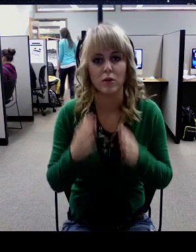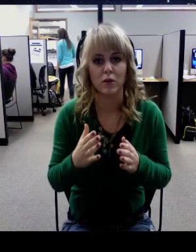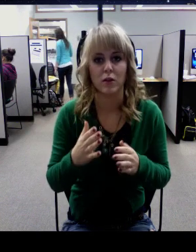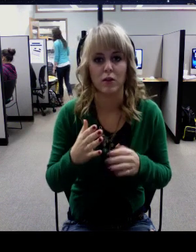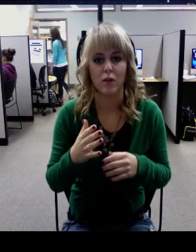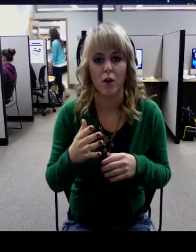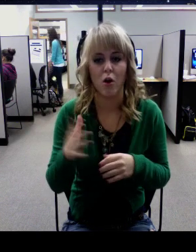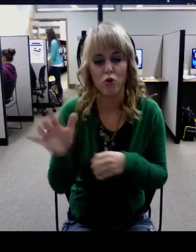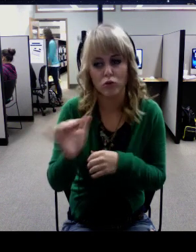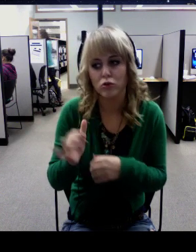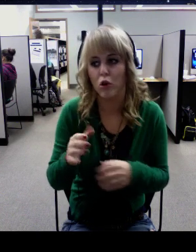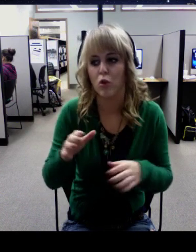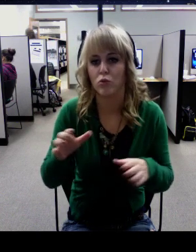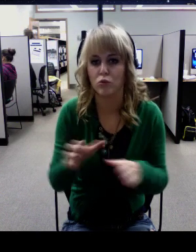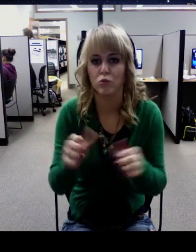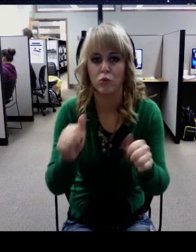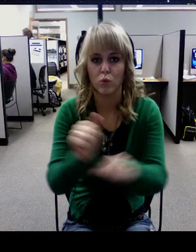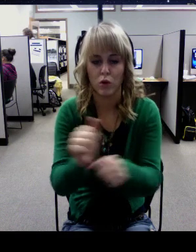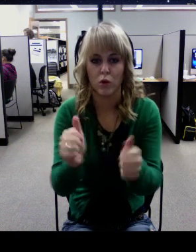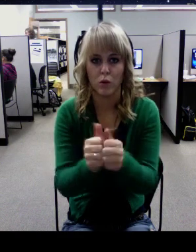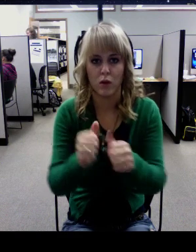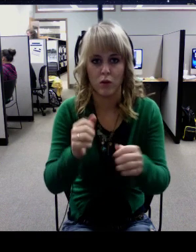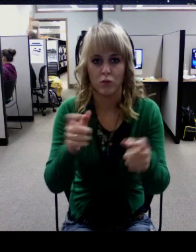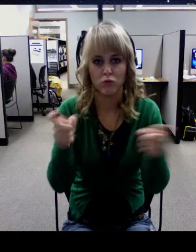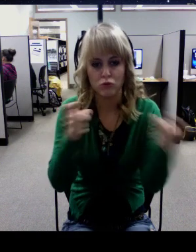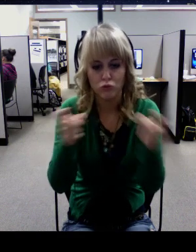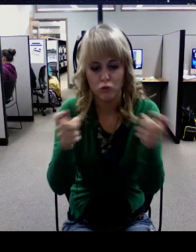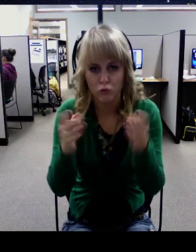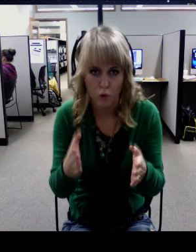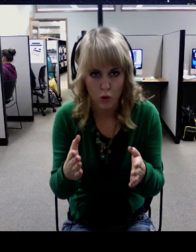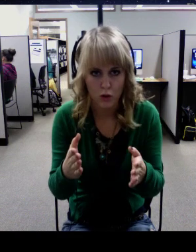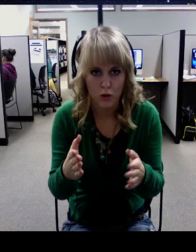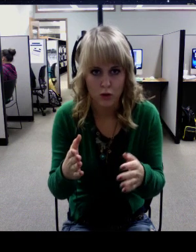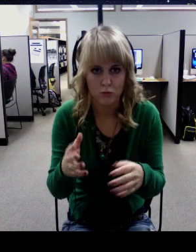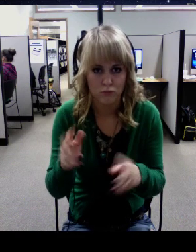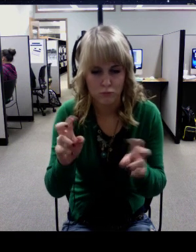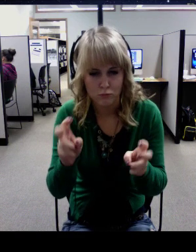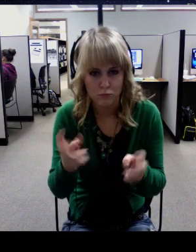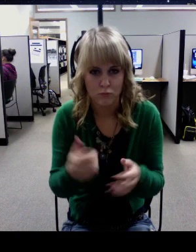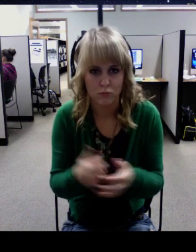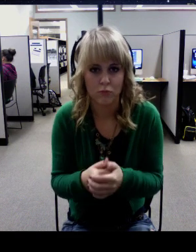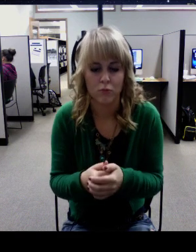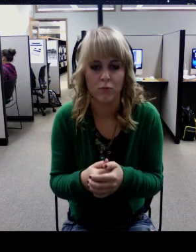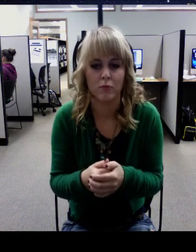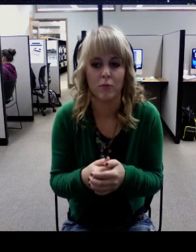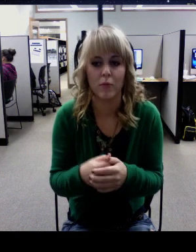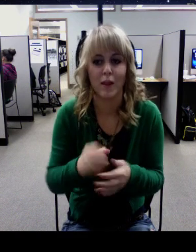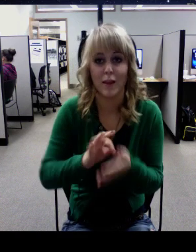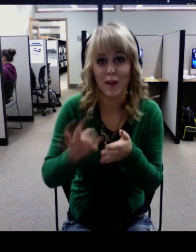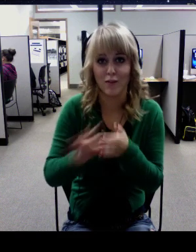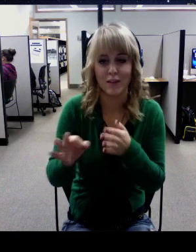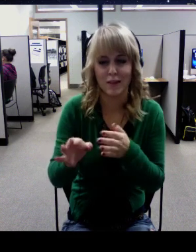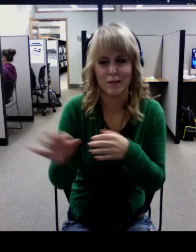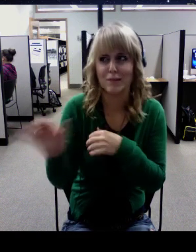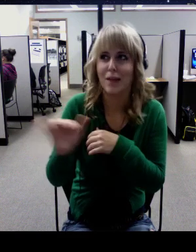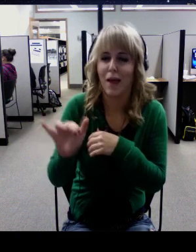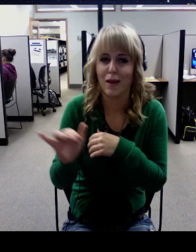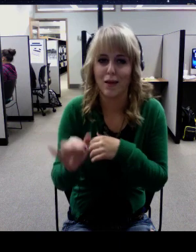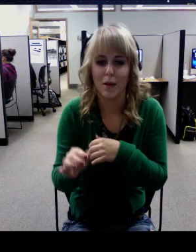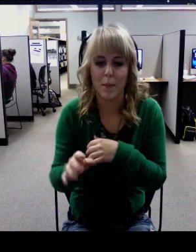I really like accounting because to me it's like doing a puzzle. I like crosswords and puzzles, and accounting is